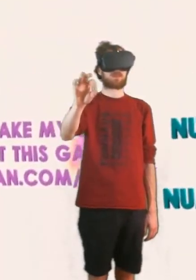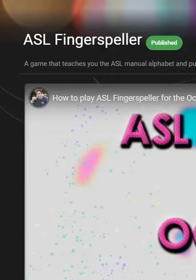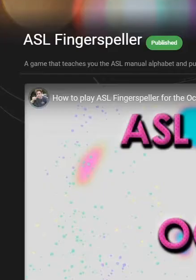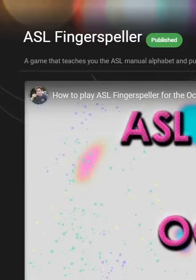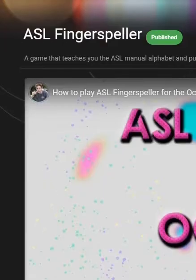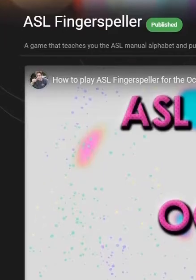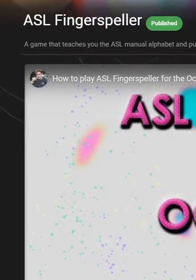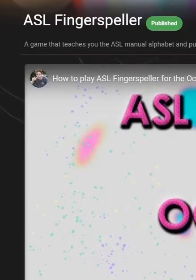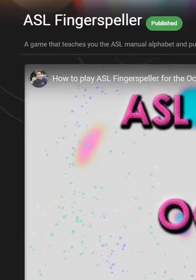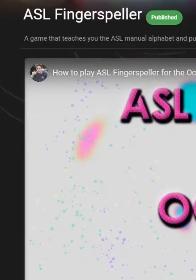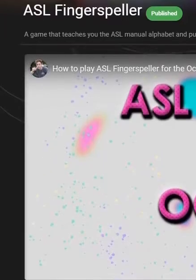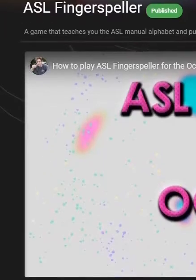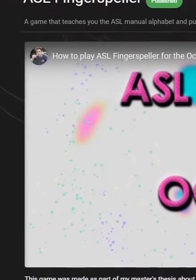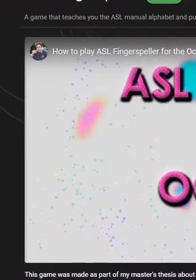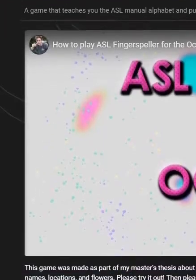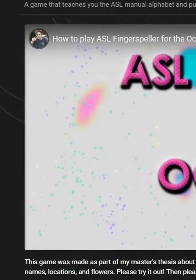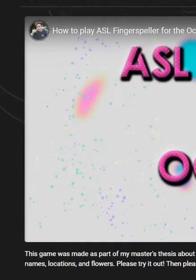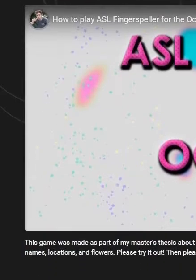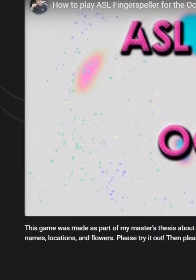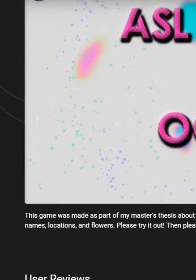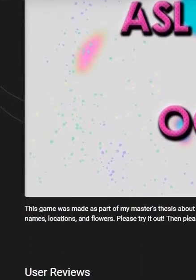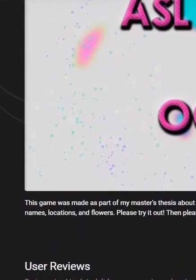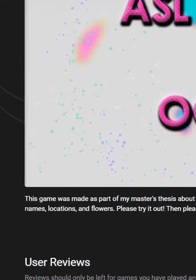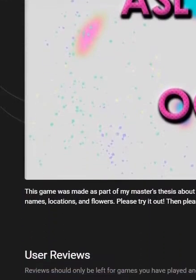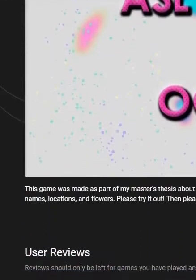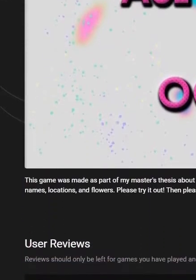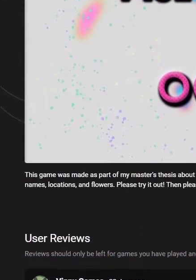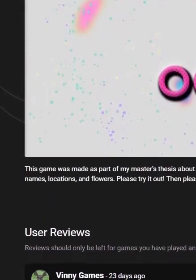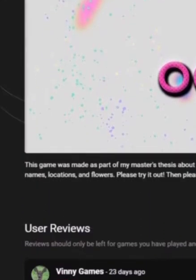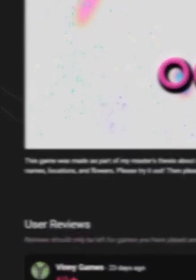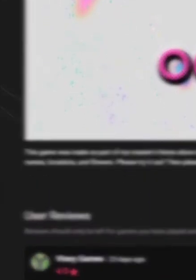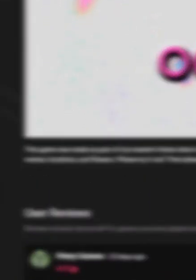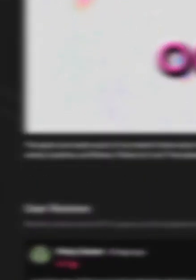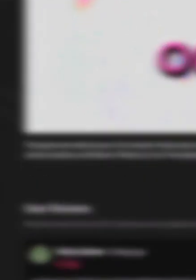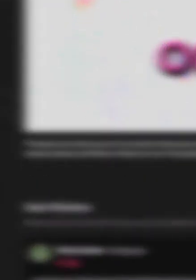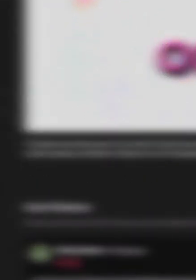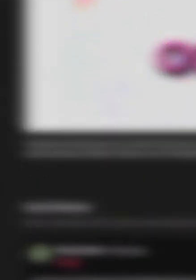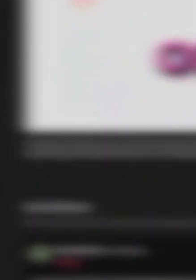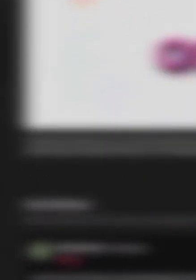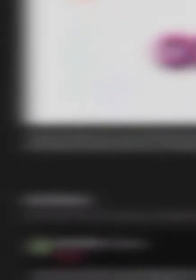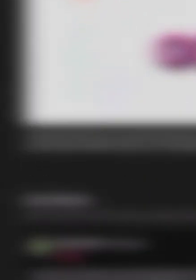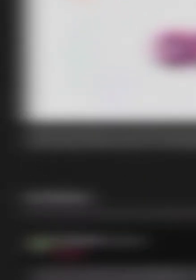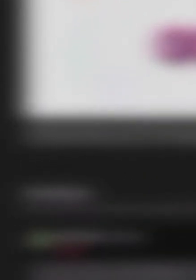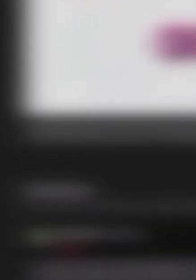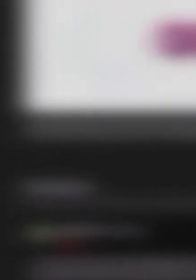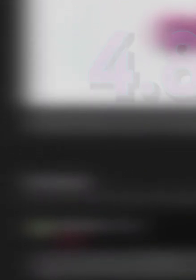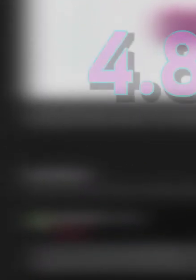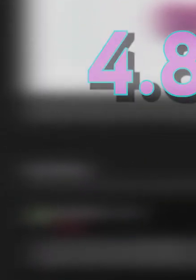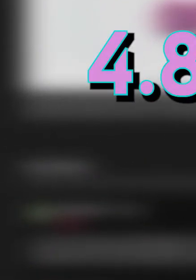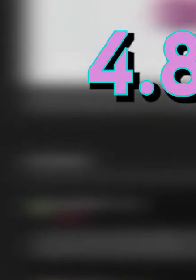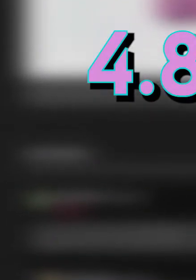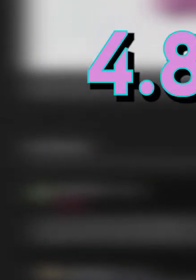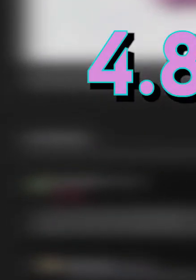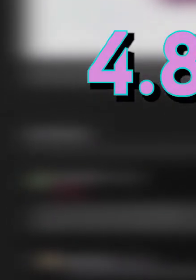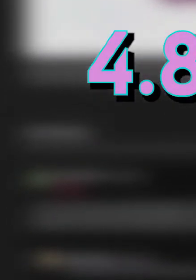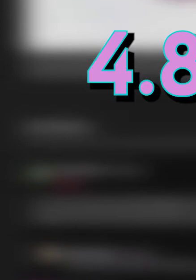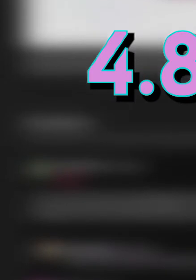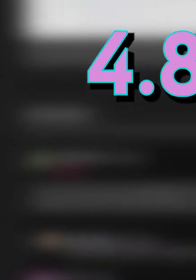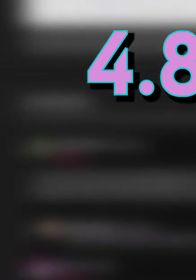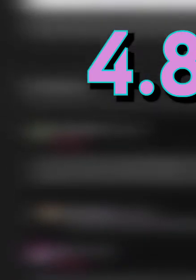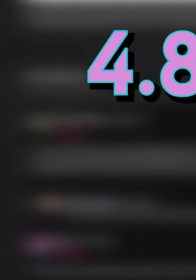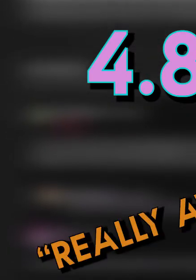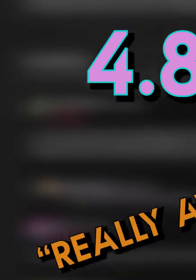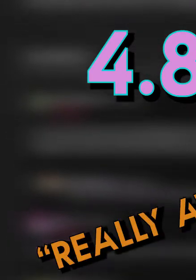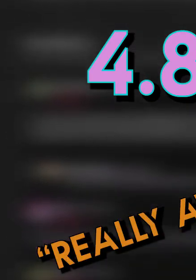mistakes. ASL Fingerspeller was released on SideQuest in July. Within 3 weeks, it had been downloaded over 300 times and